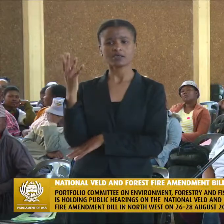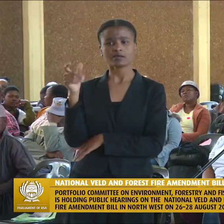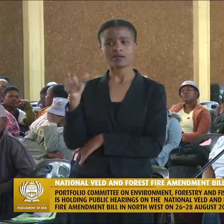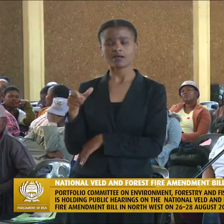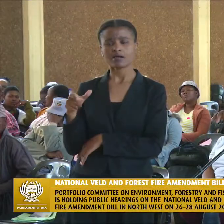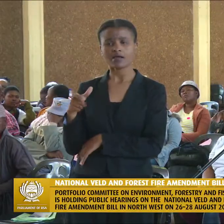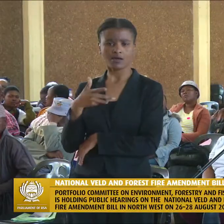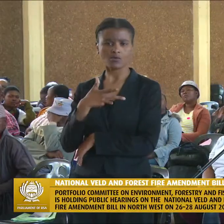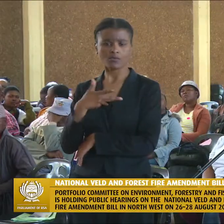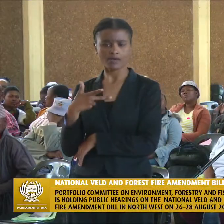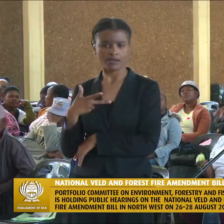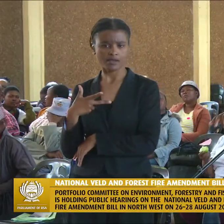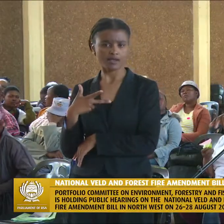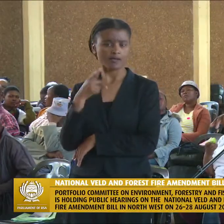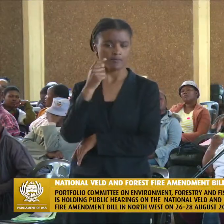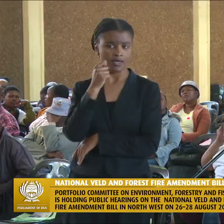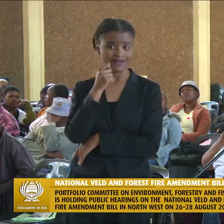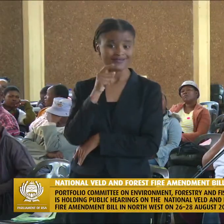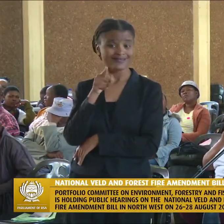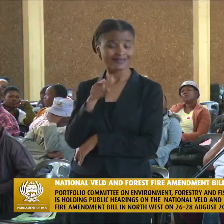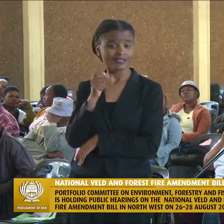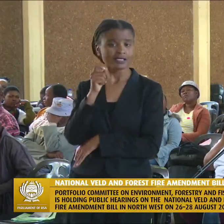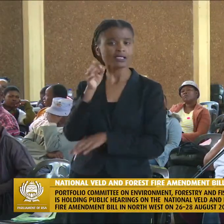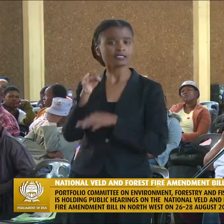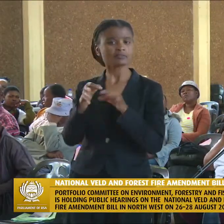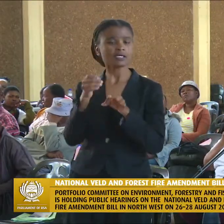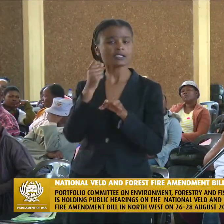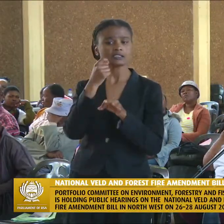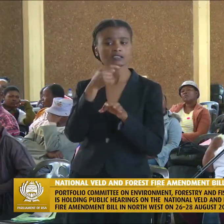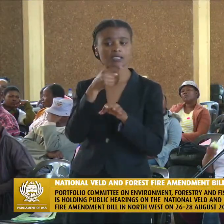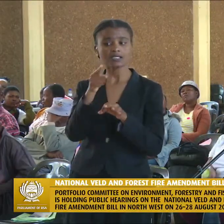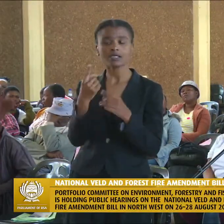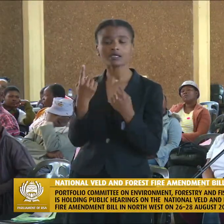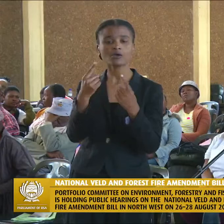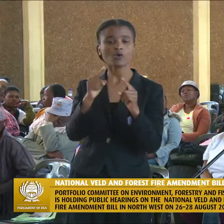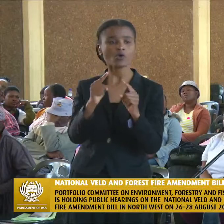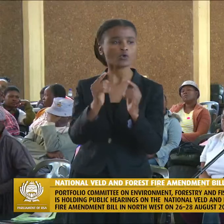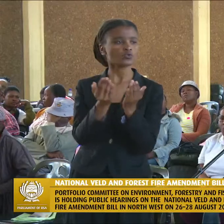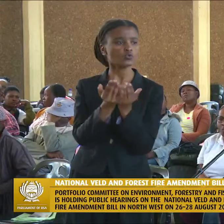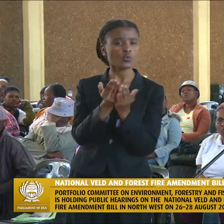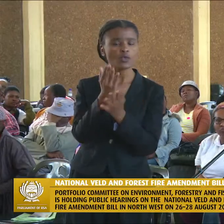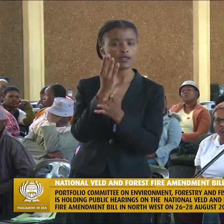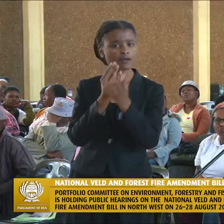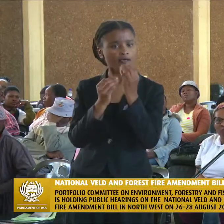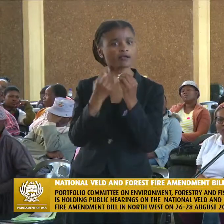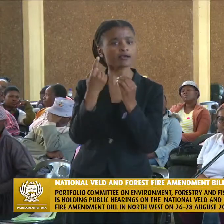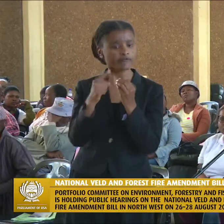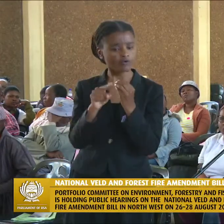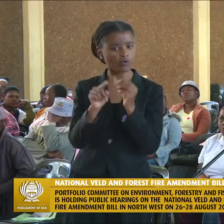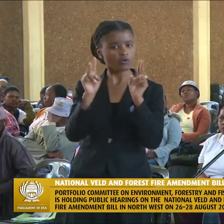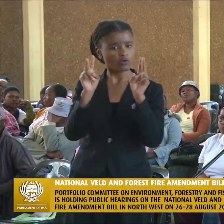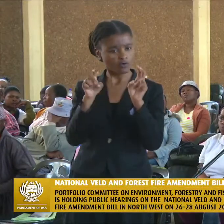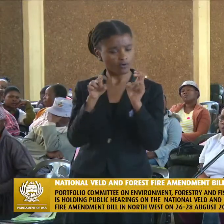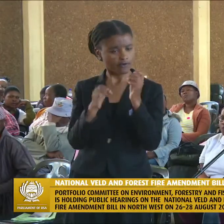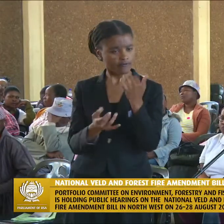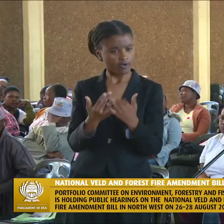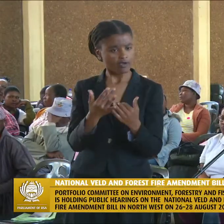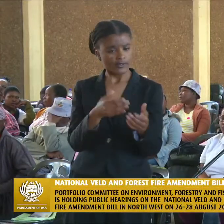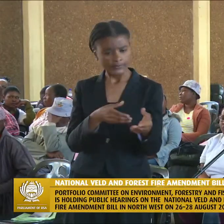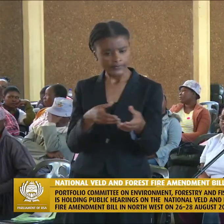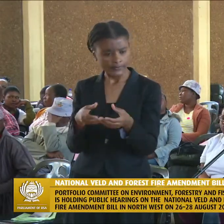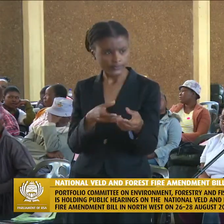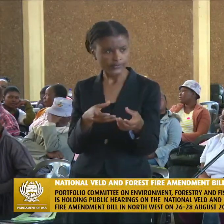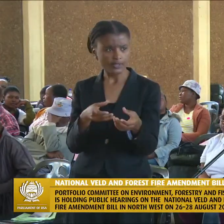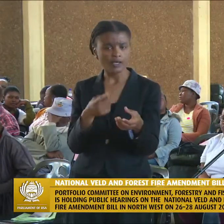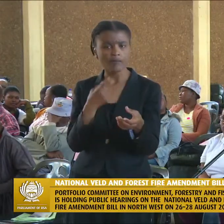they volunteered for studies towards this thing they are not there was a young lady and a